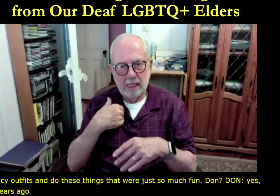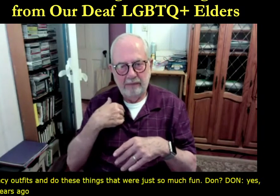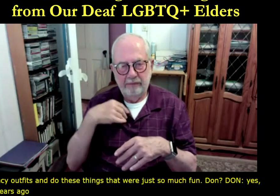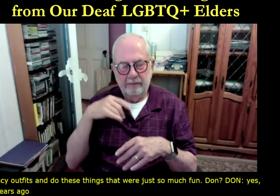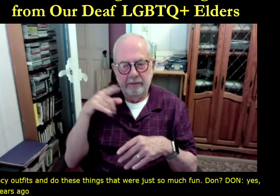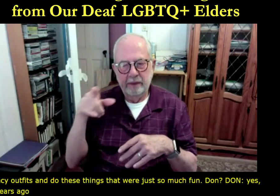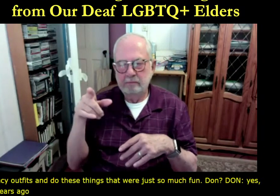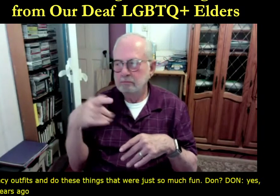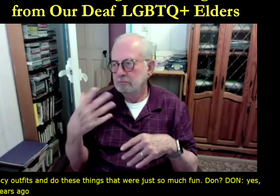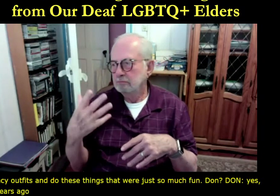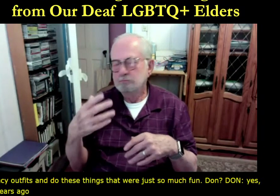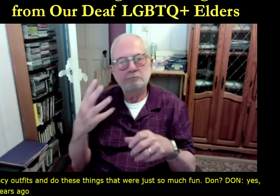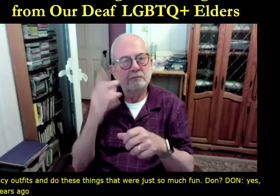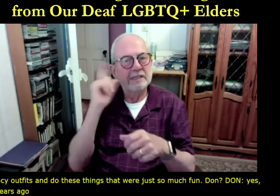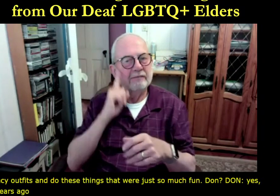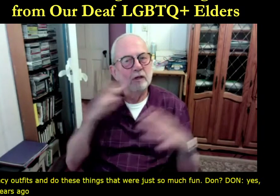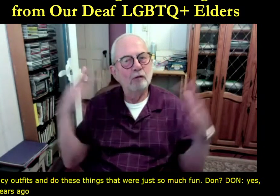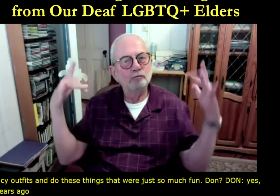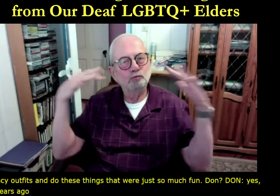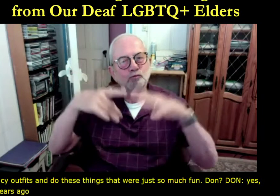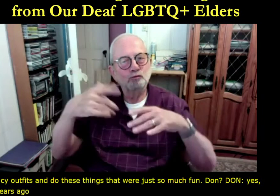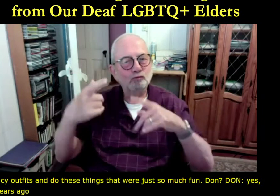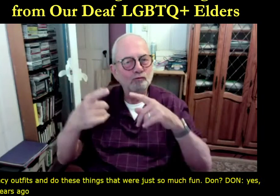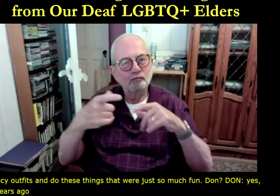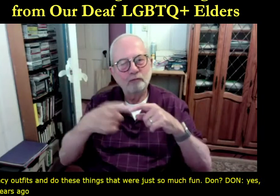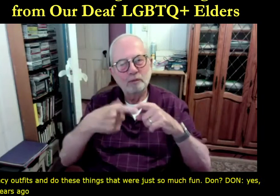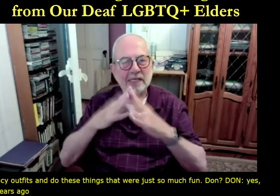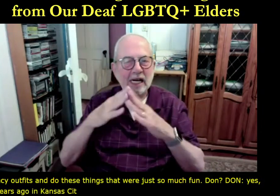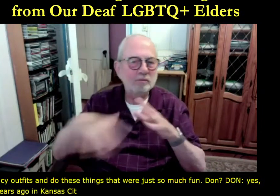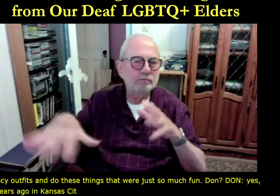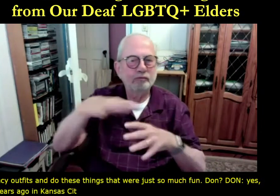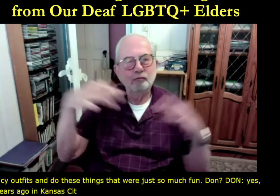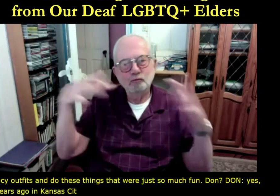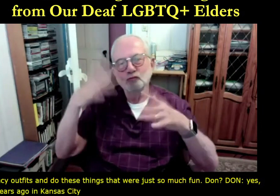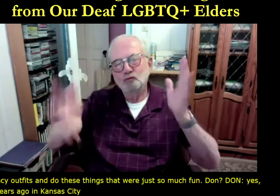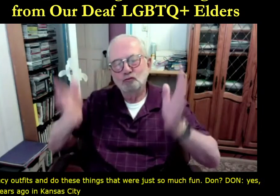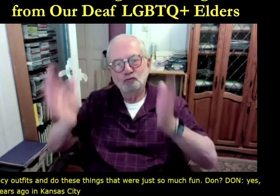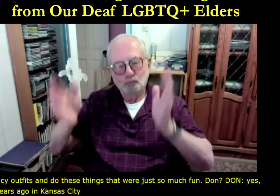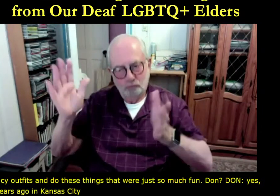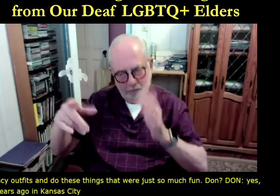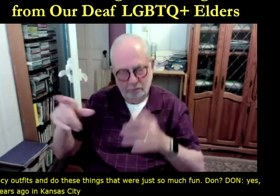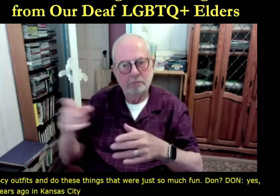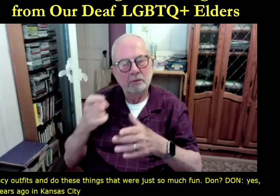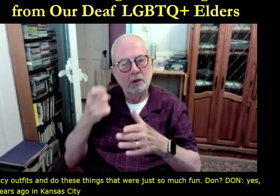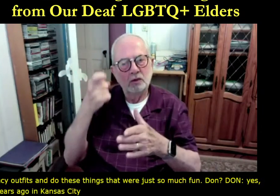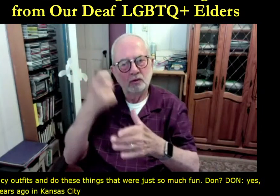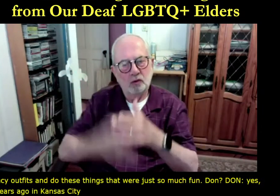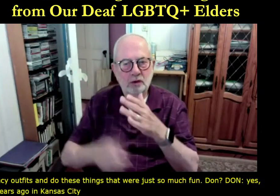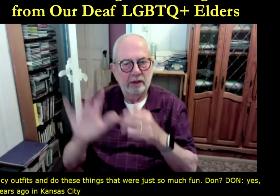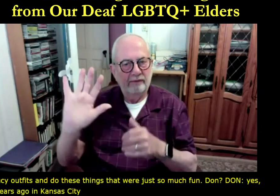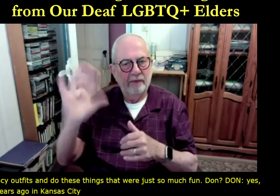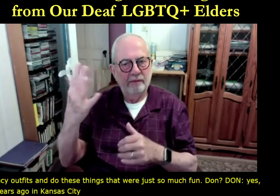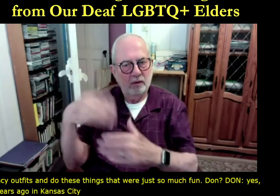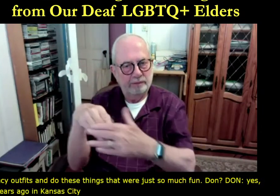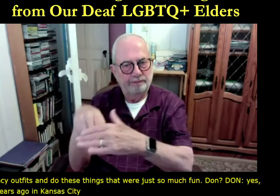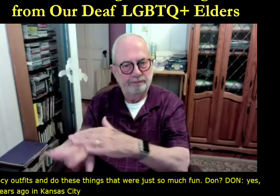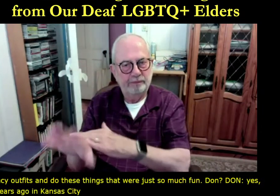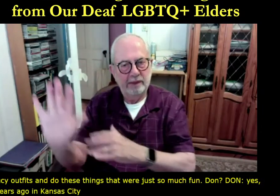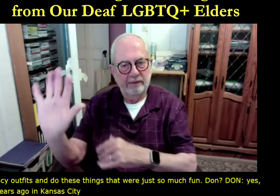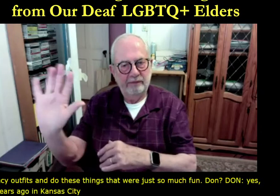one night they had um a deaf get together in town we were all sitting around talking i think it was like five